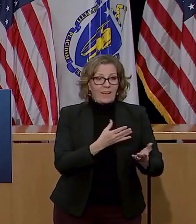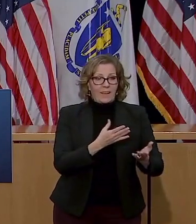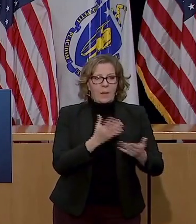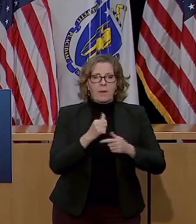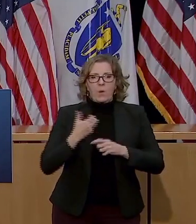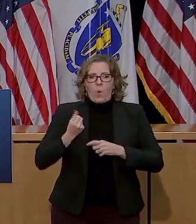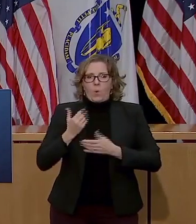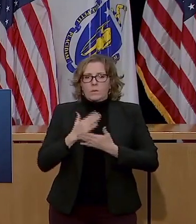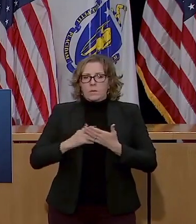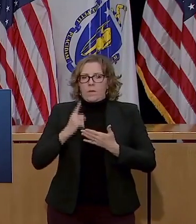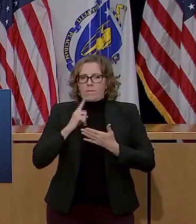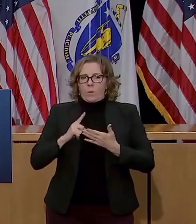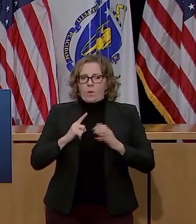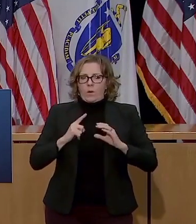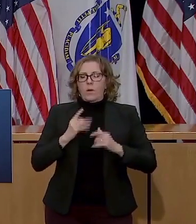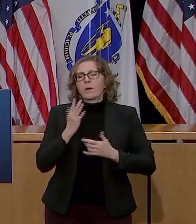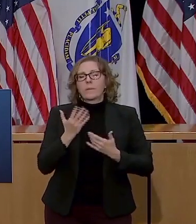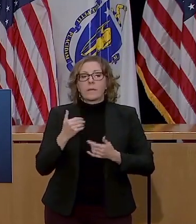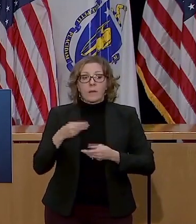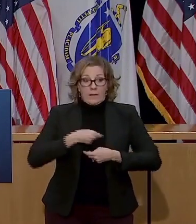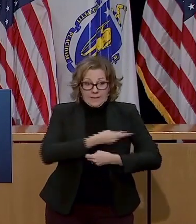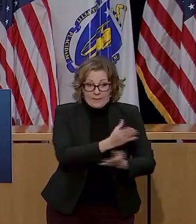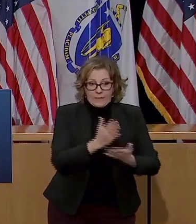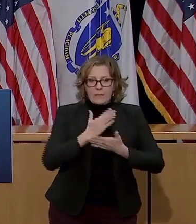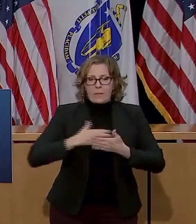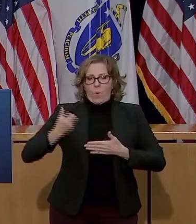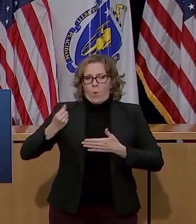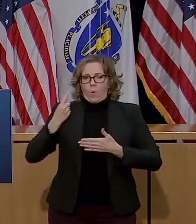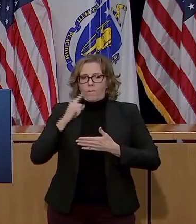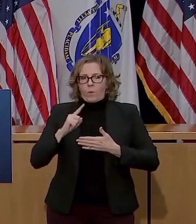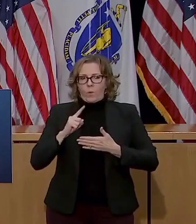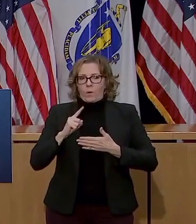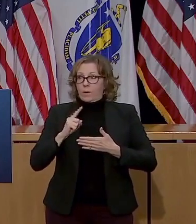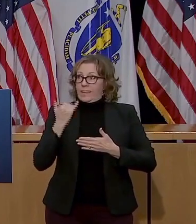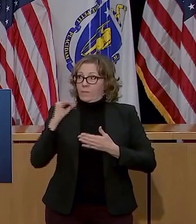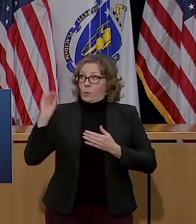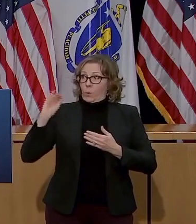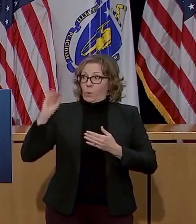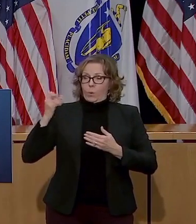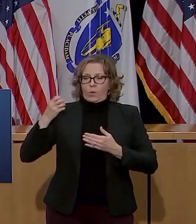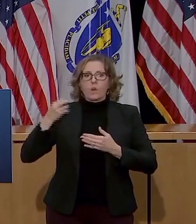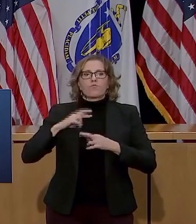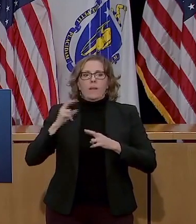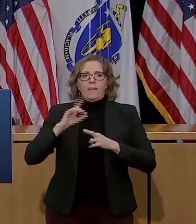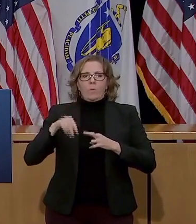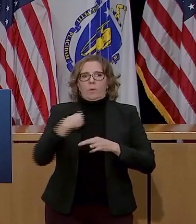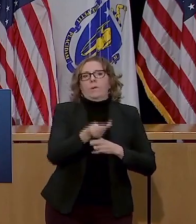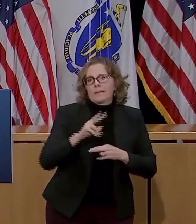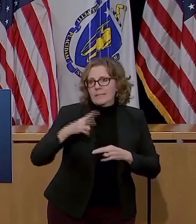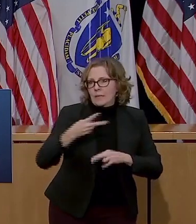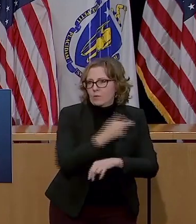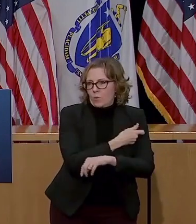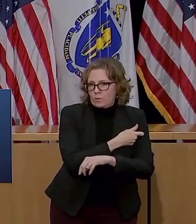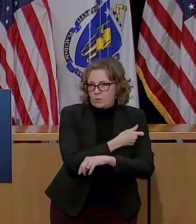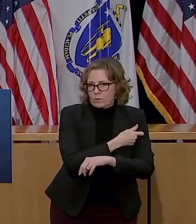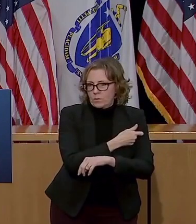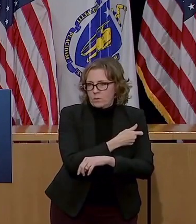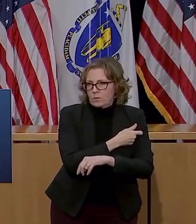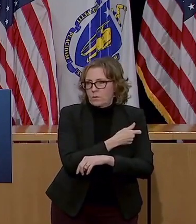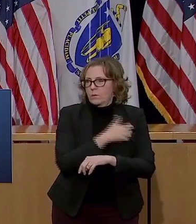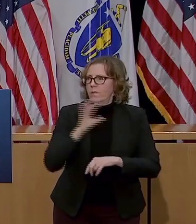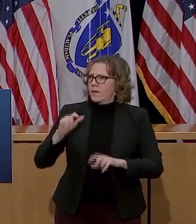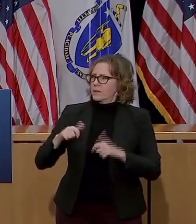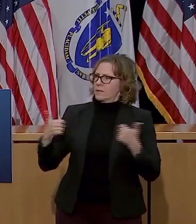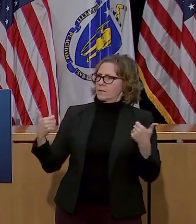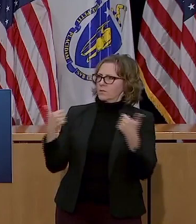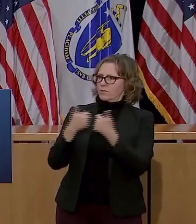weeks later. That's in some ways one of the greatest challenges I think we all have on this, which is how much of this